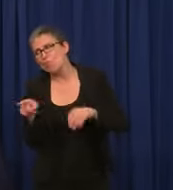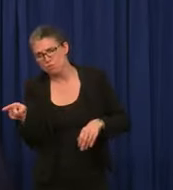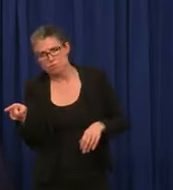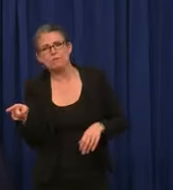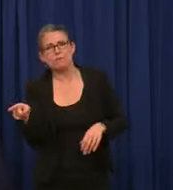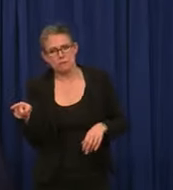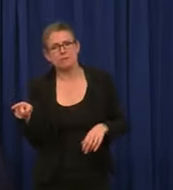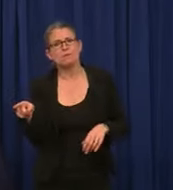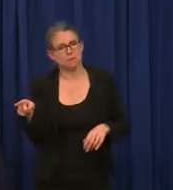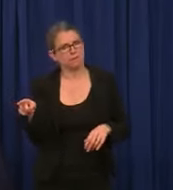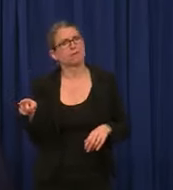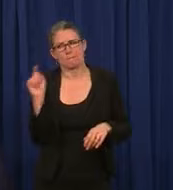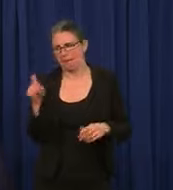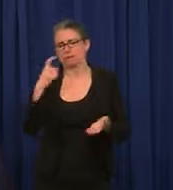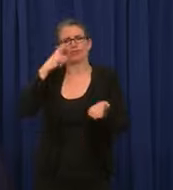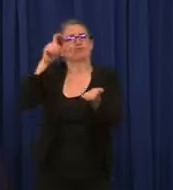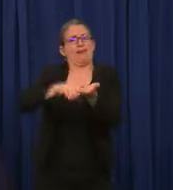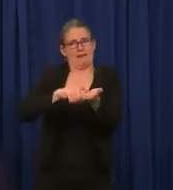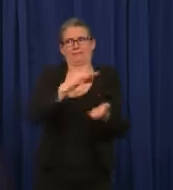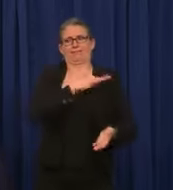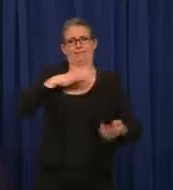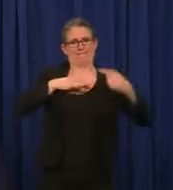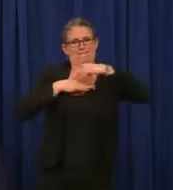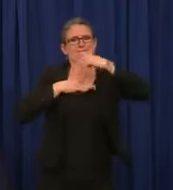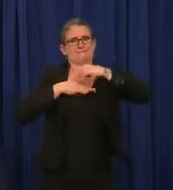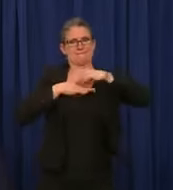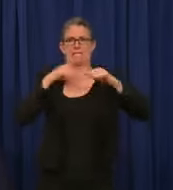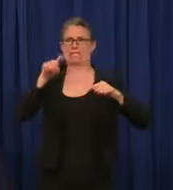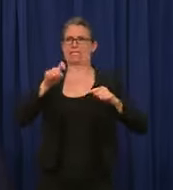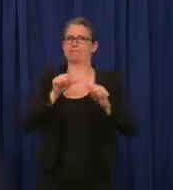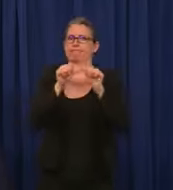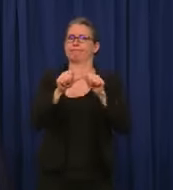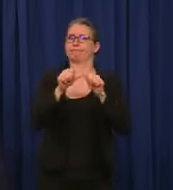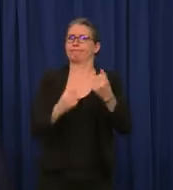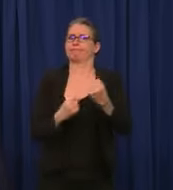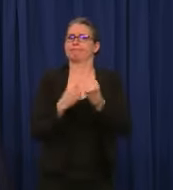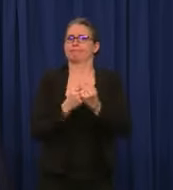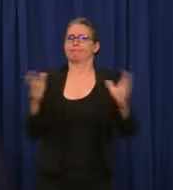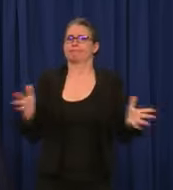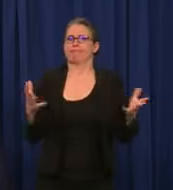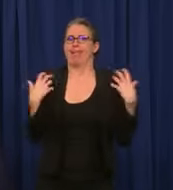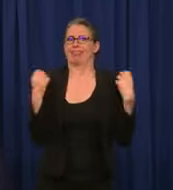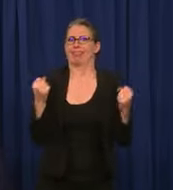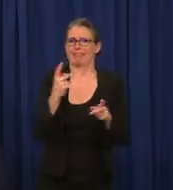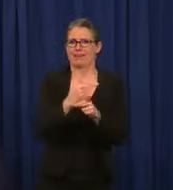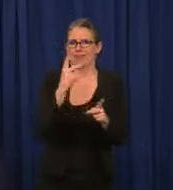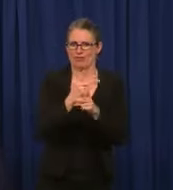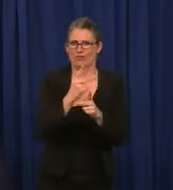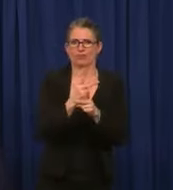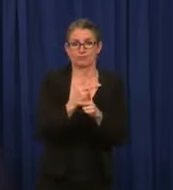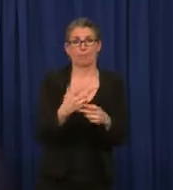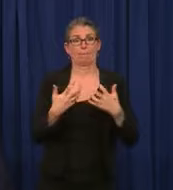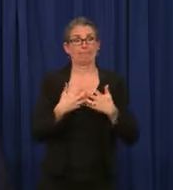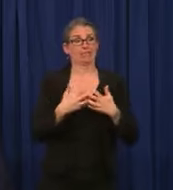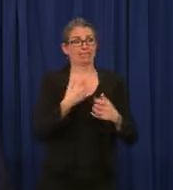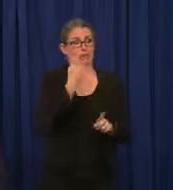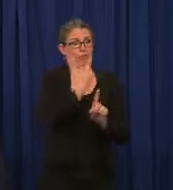a healthcare, it's more than just a physician and a ventilator that's needed. It's an entire support staff.